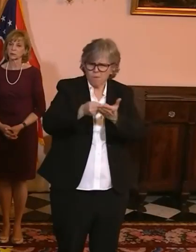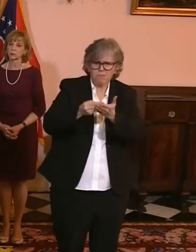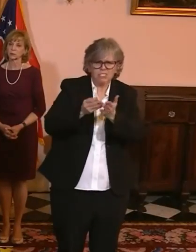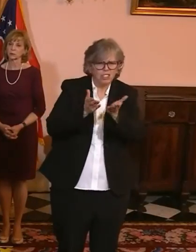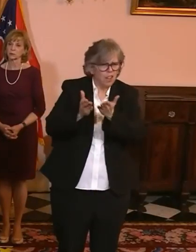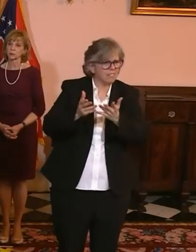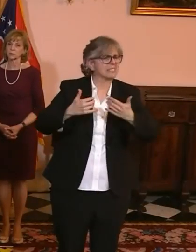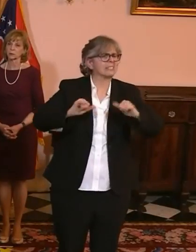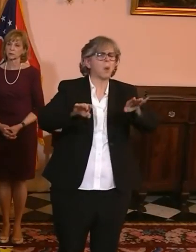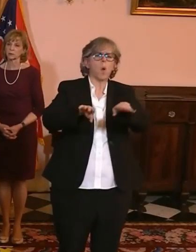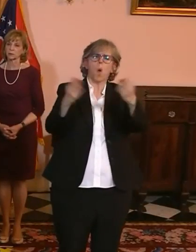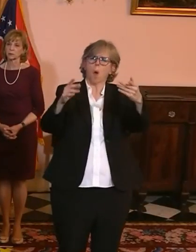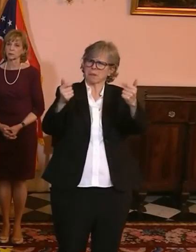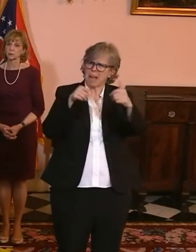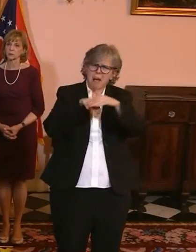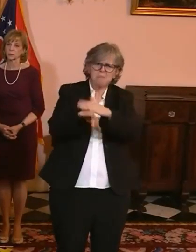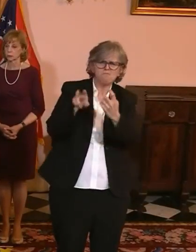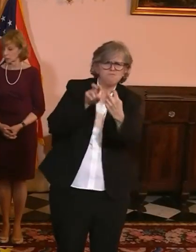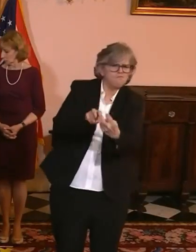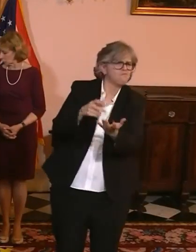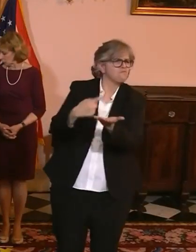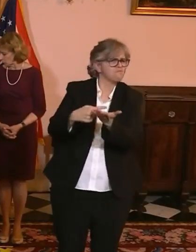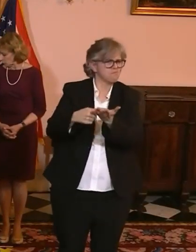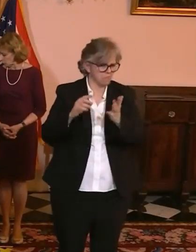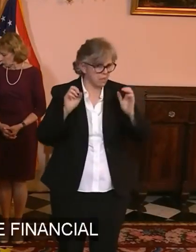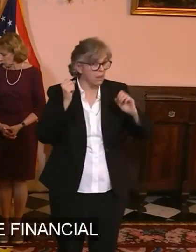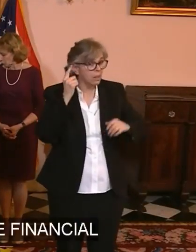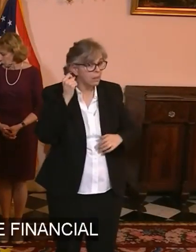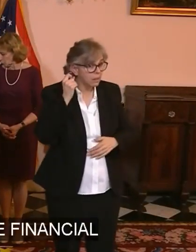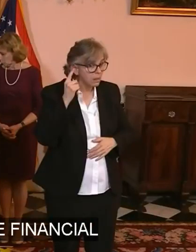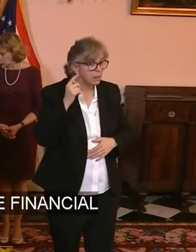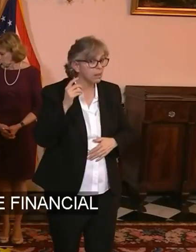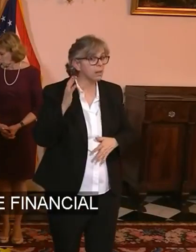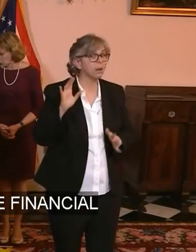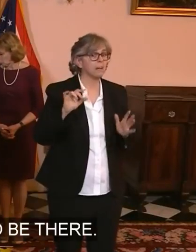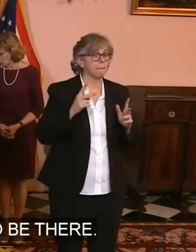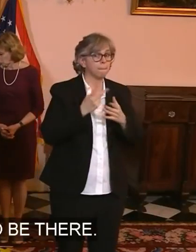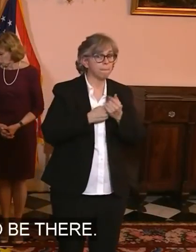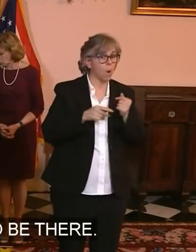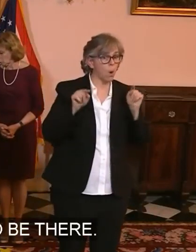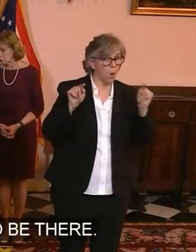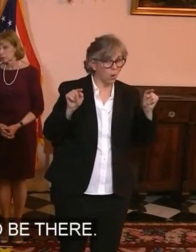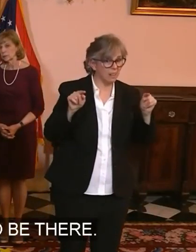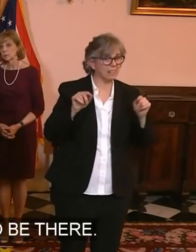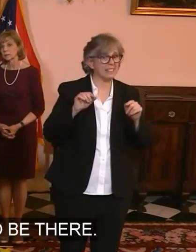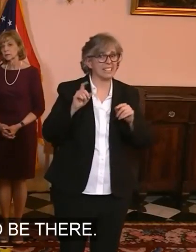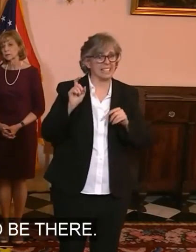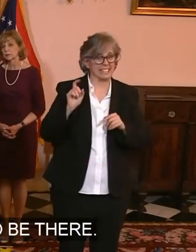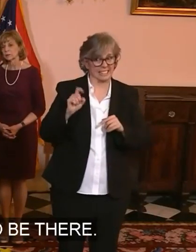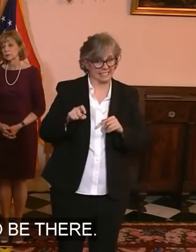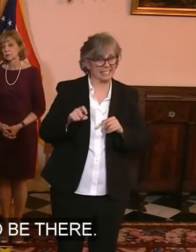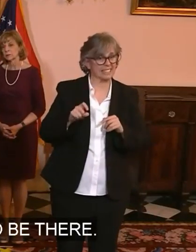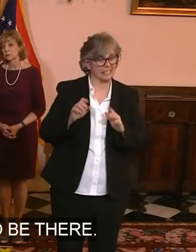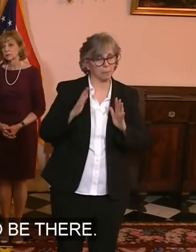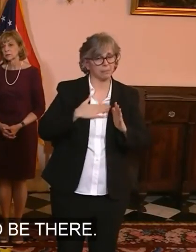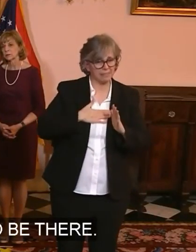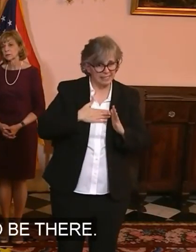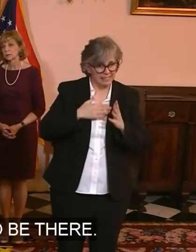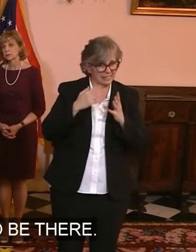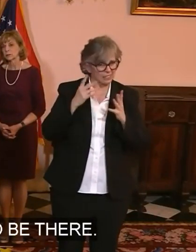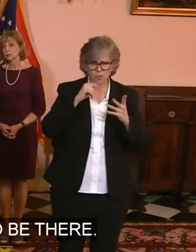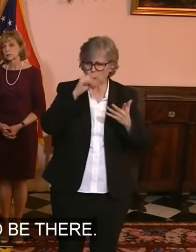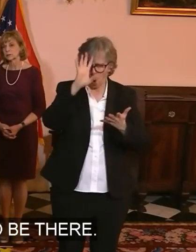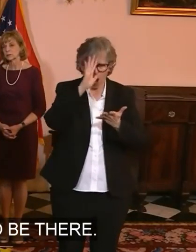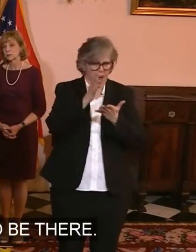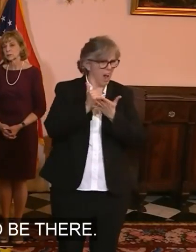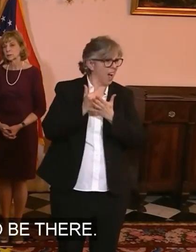going to be there, and they emphasized the need to do that, to not panic. We have talked